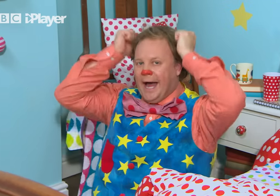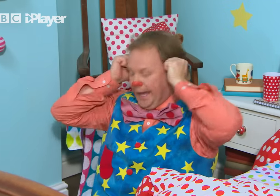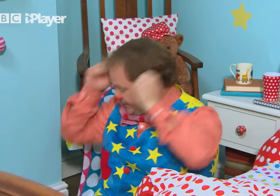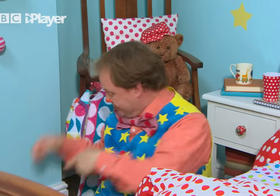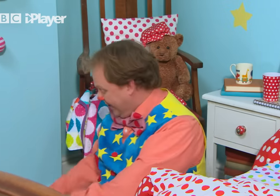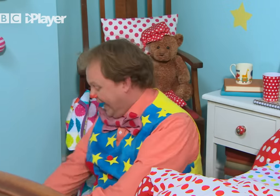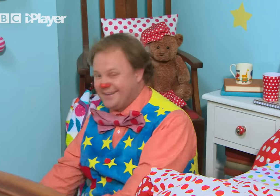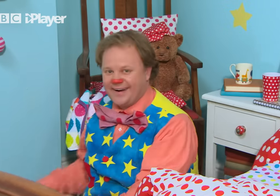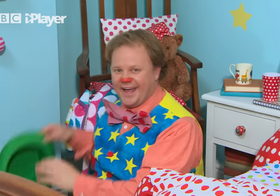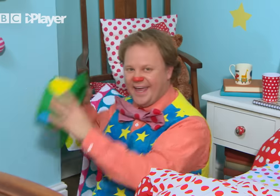No, it's not my hat. My hat's right here.